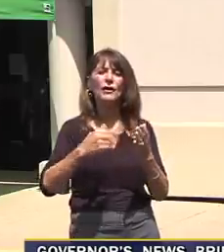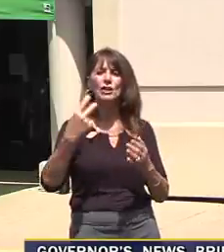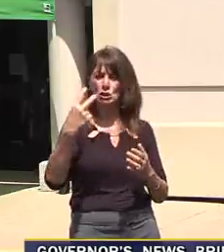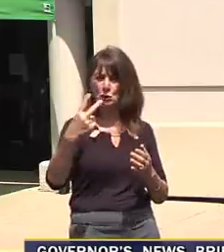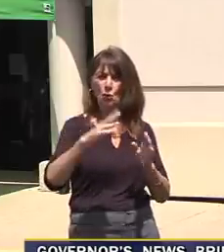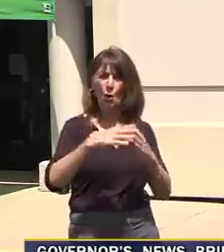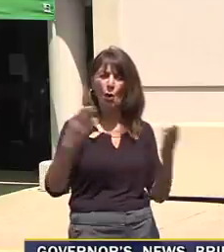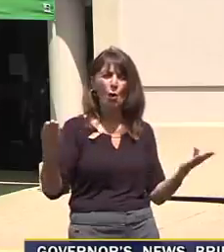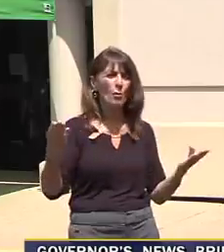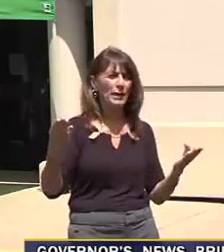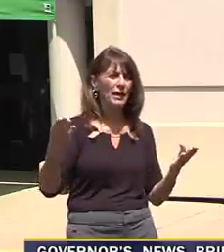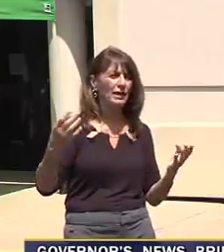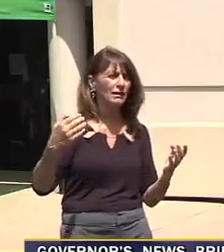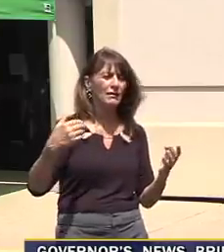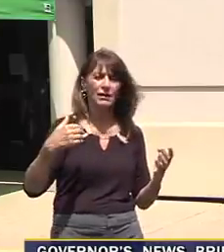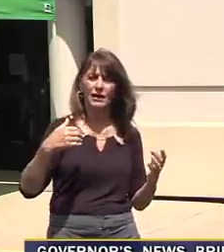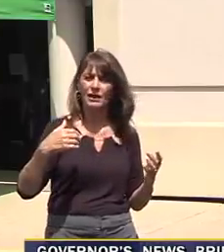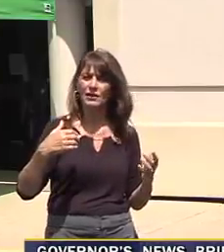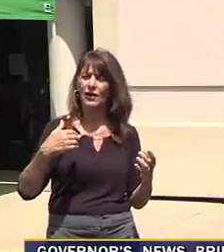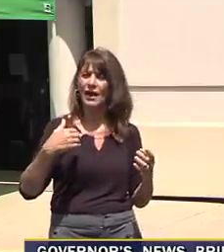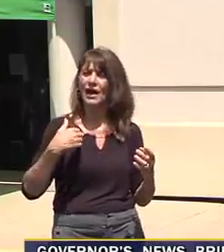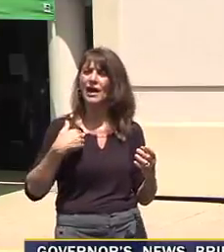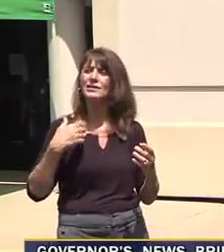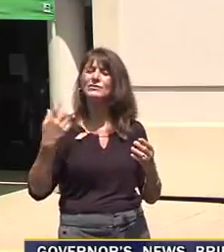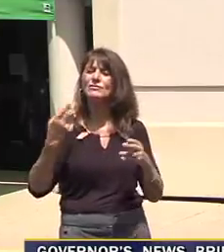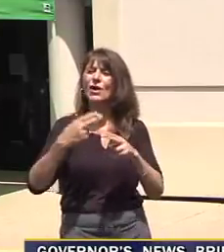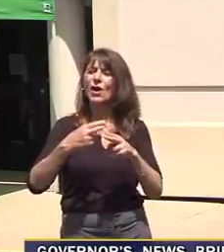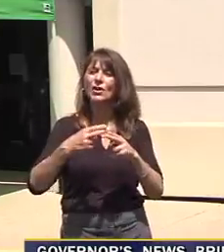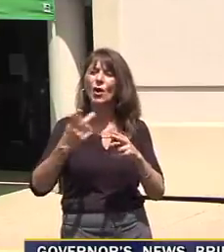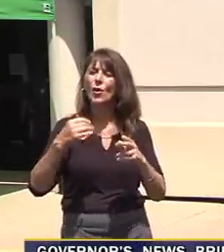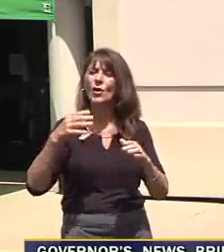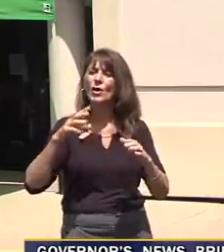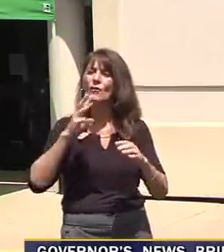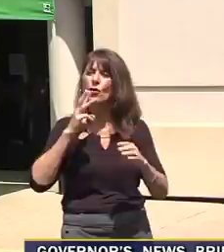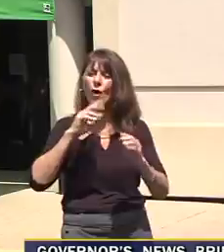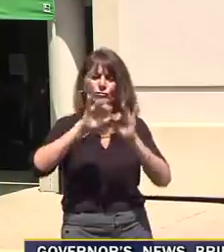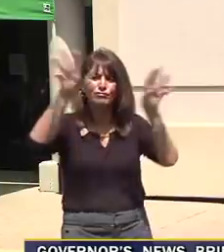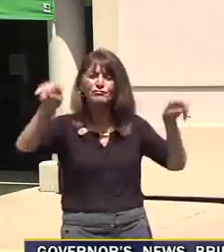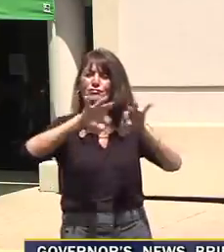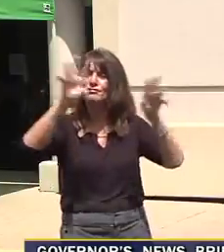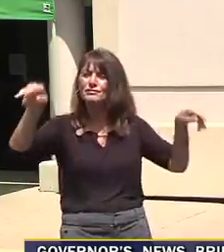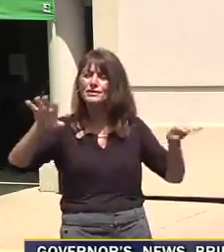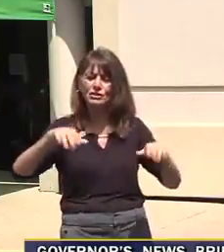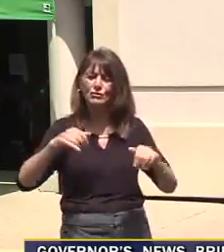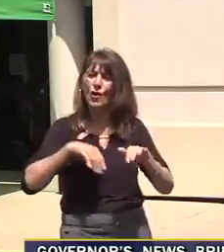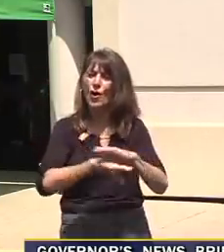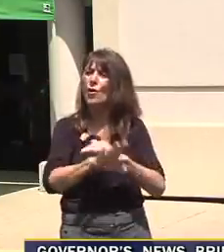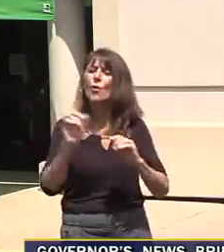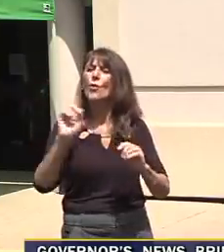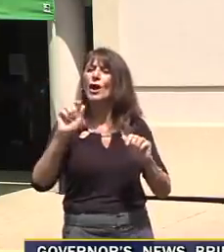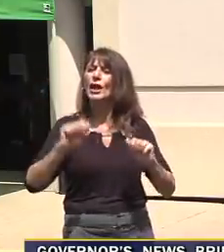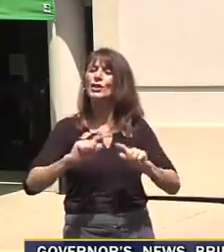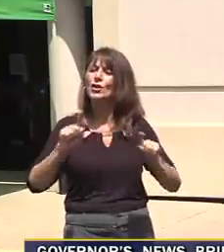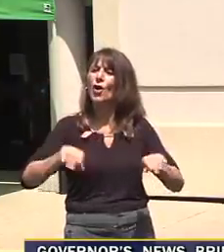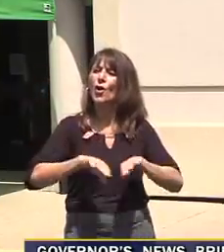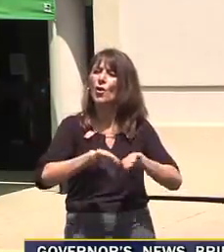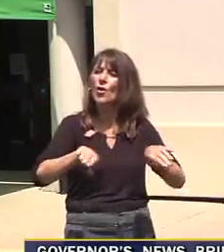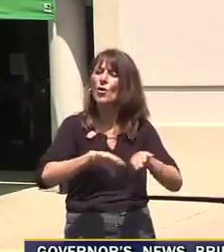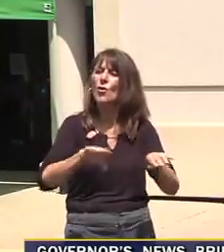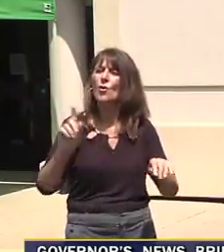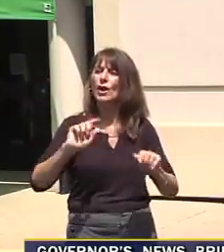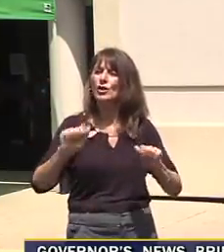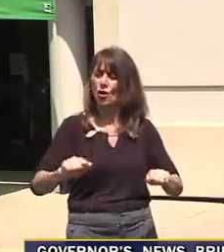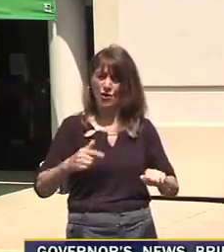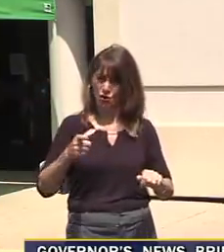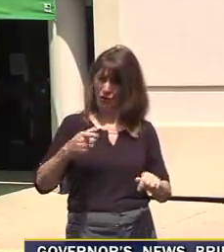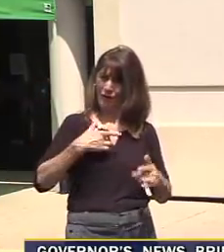have any? Are splash pads going to be a part of that? State parks, where can people go to cool off, and are you concerned about social distancing